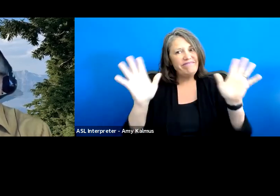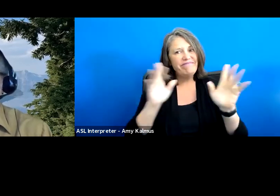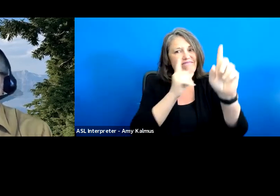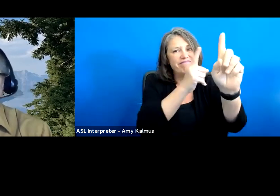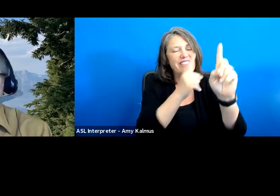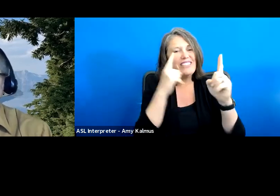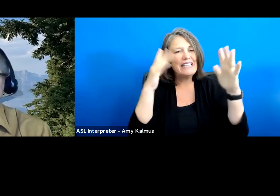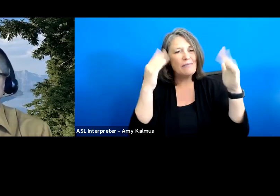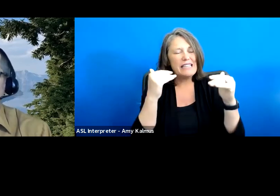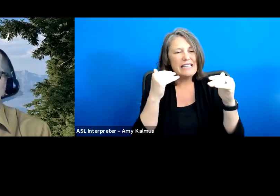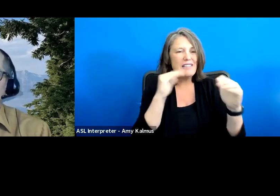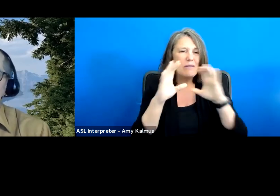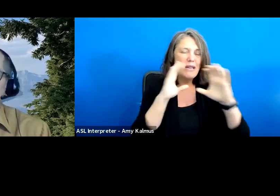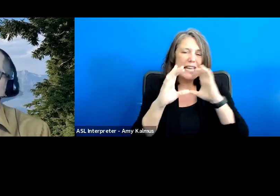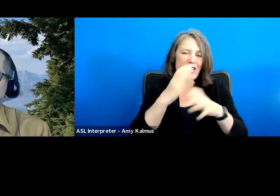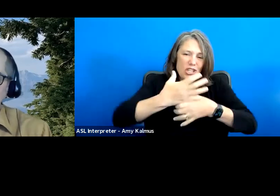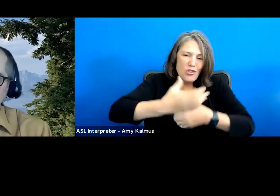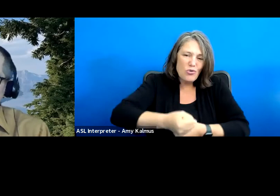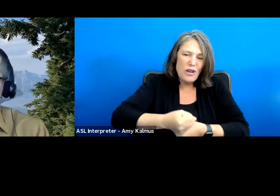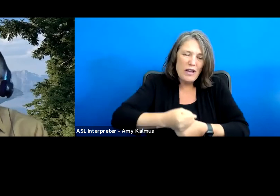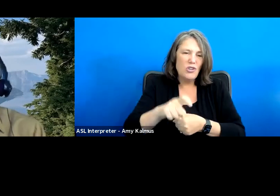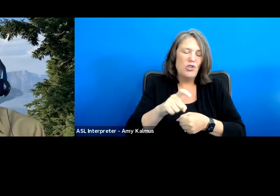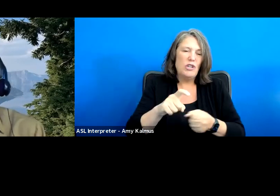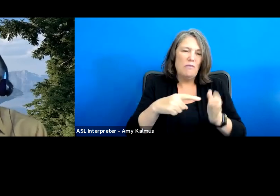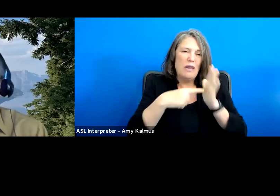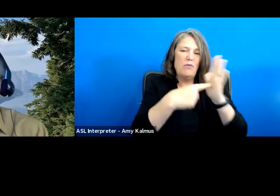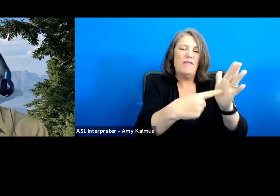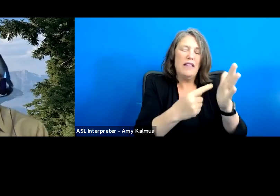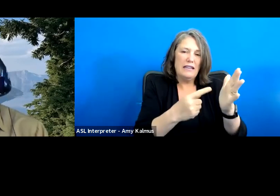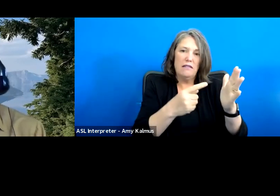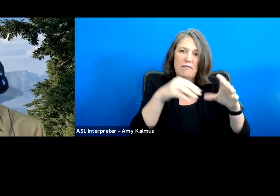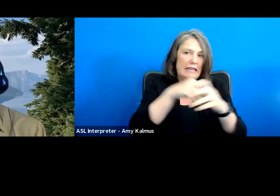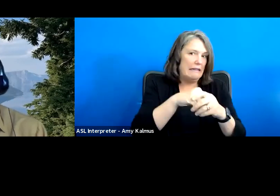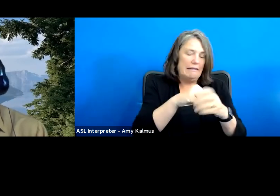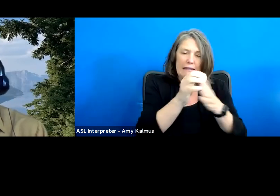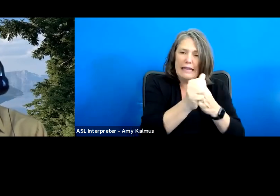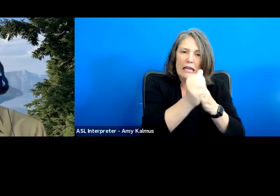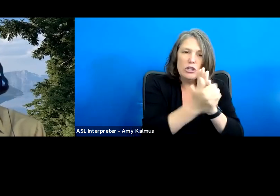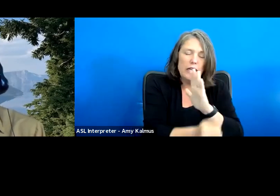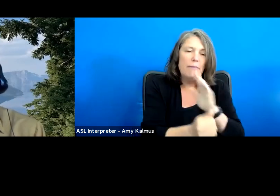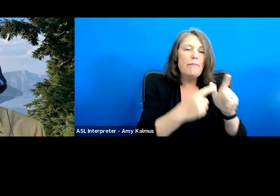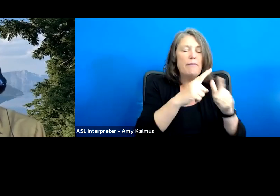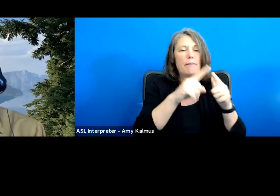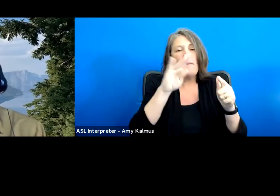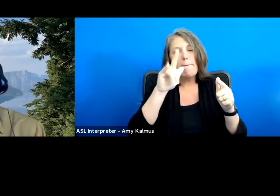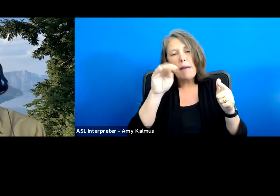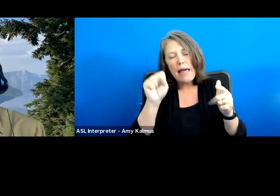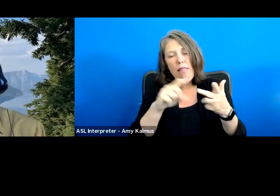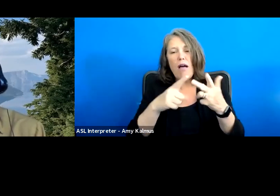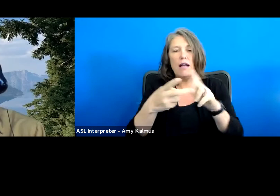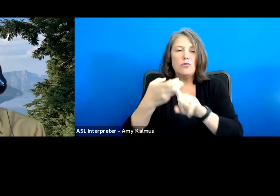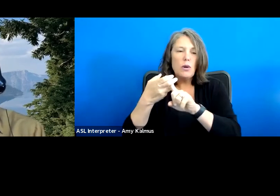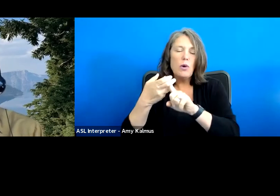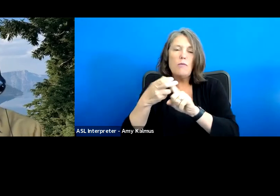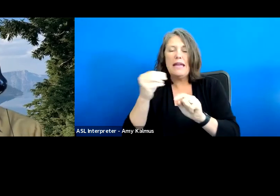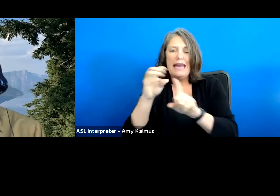expectations, this communication and trust should be reflected throughout the leadership, throughout bylaws, recruitment strategies,